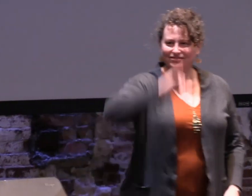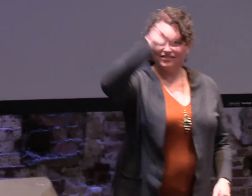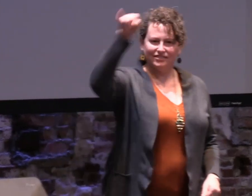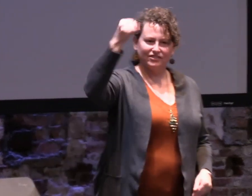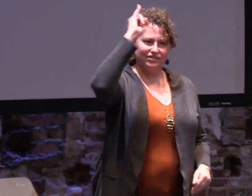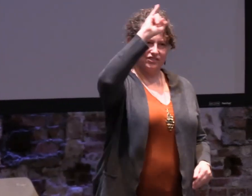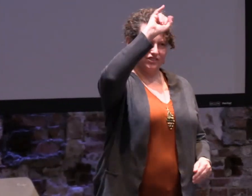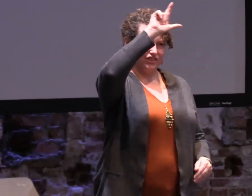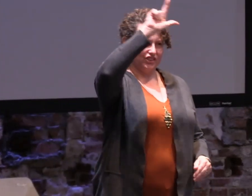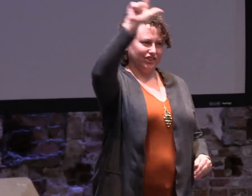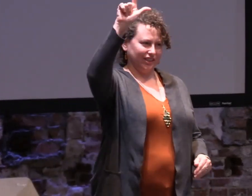Hello, everyone.